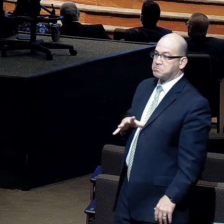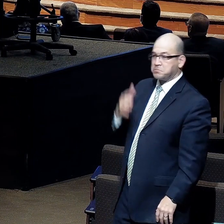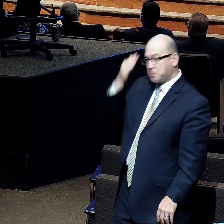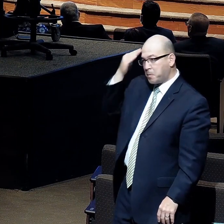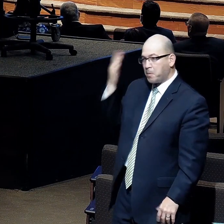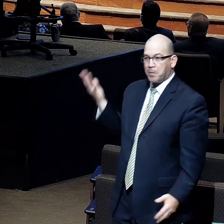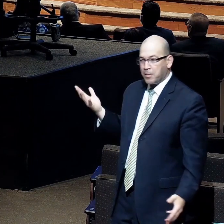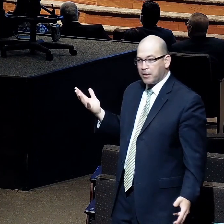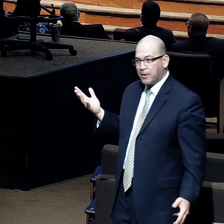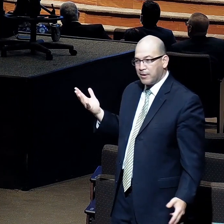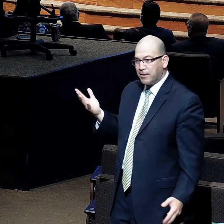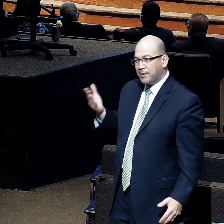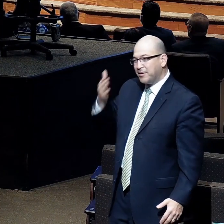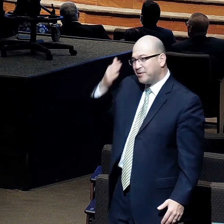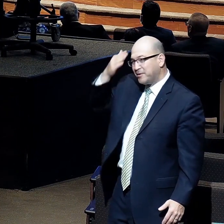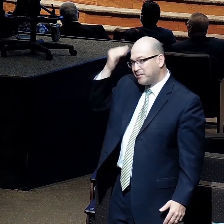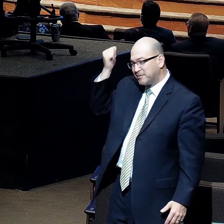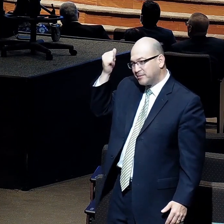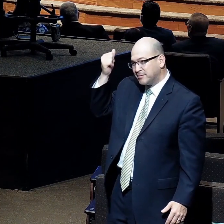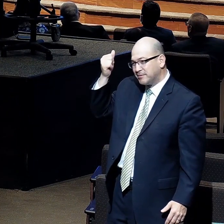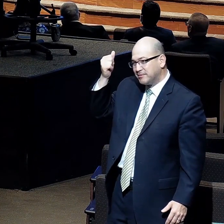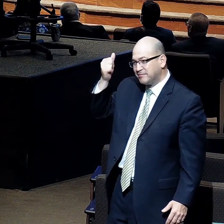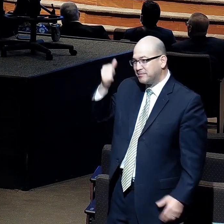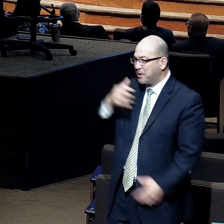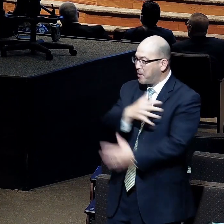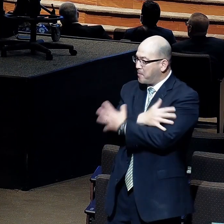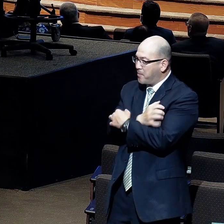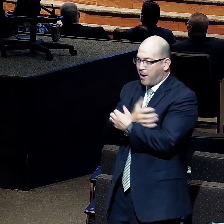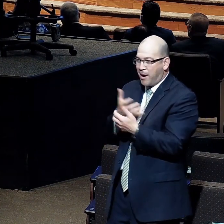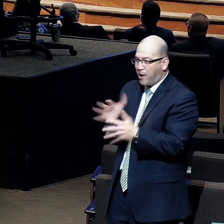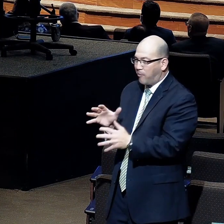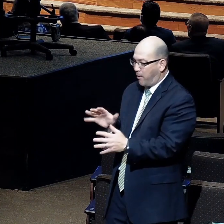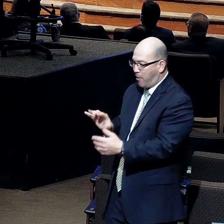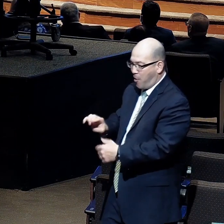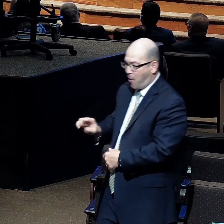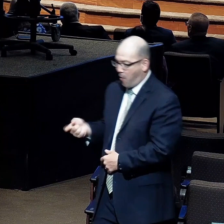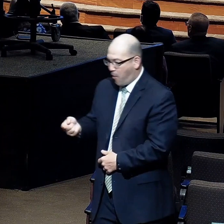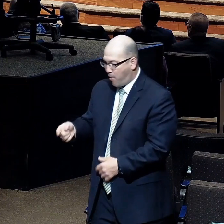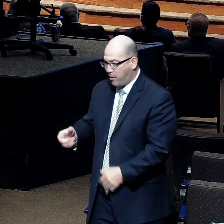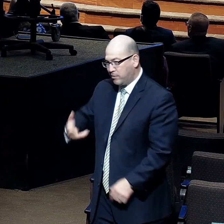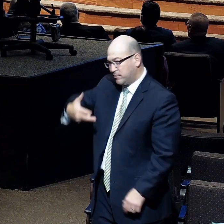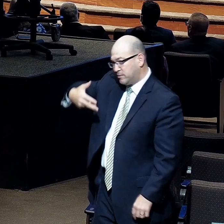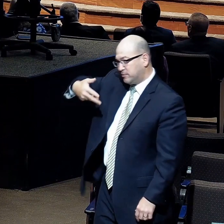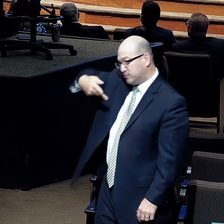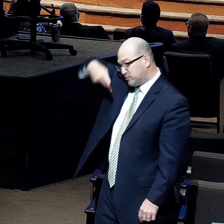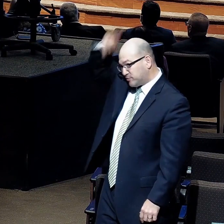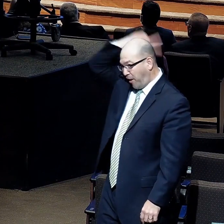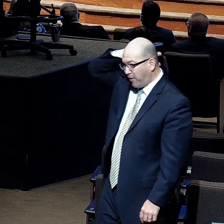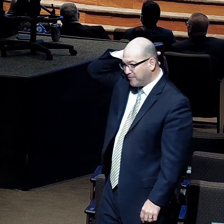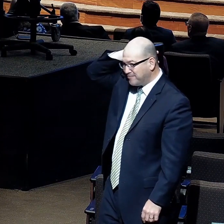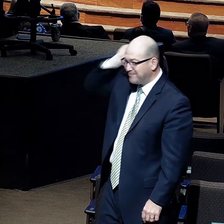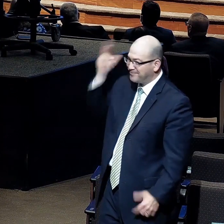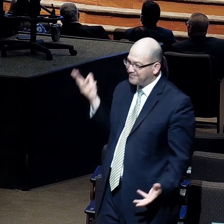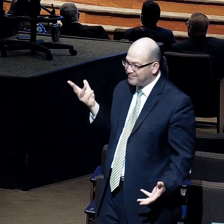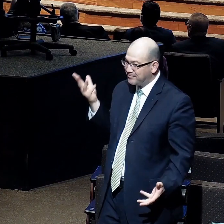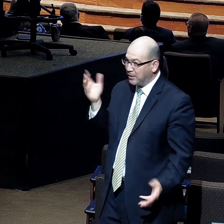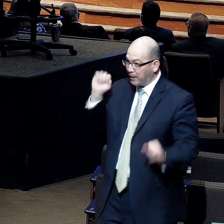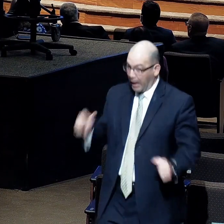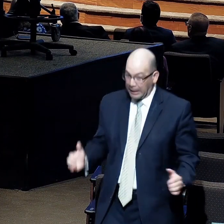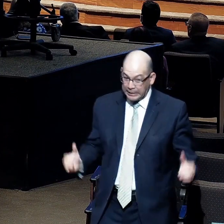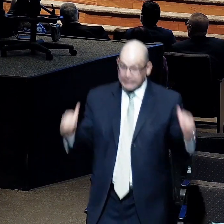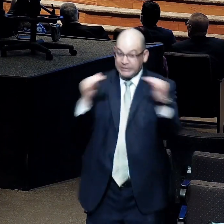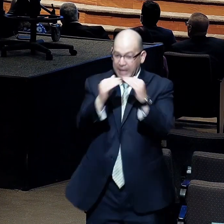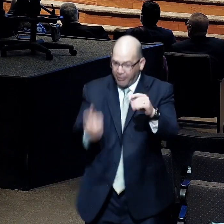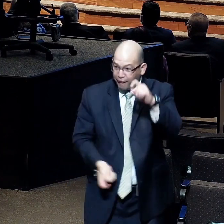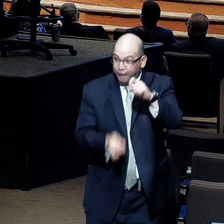would cost the bear too much just to get revenge with that skunk. You see, you may be able to get even with your enemies, but in the long run, it's